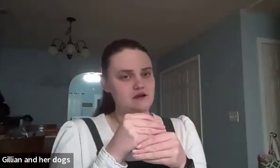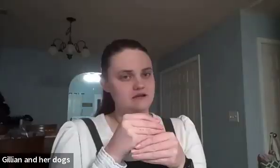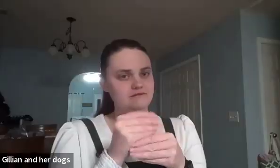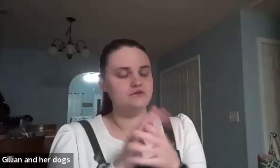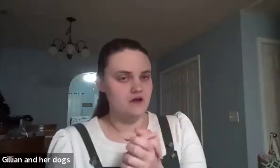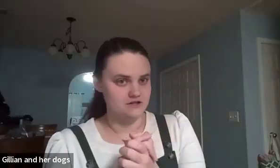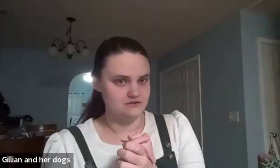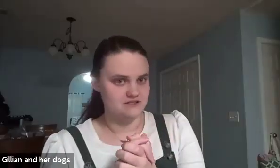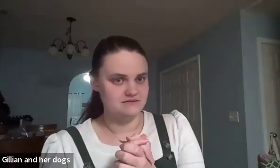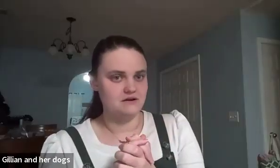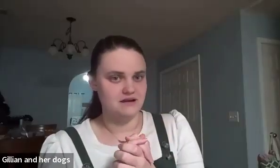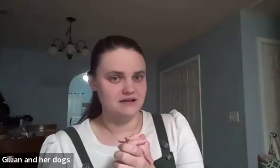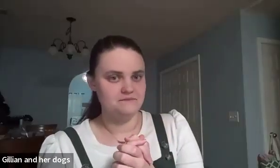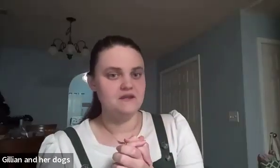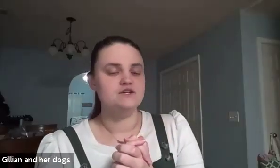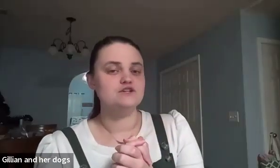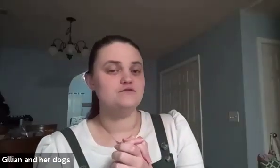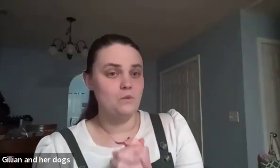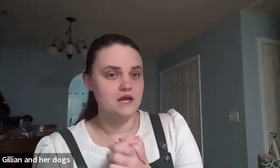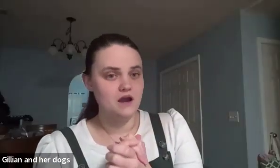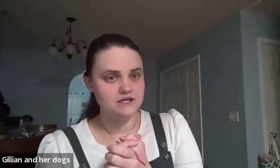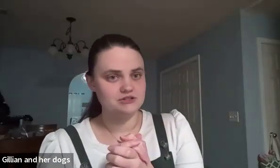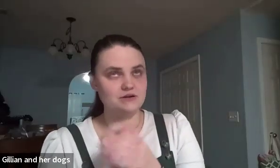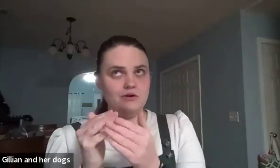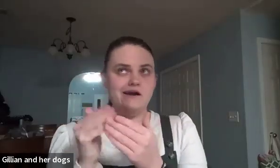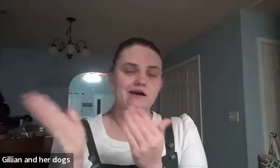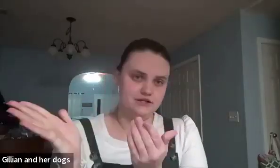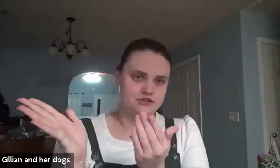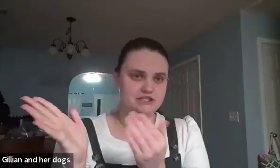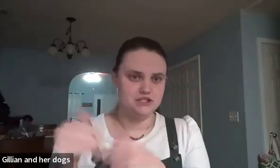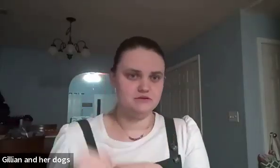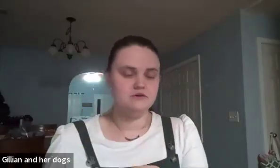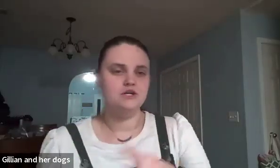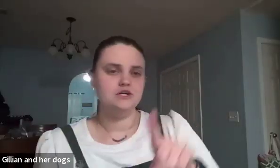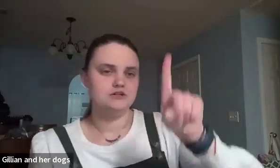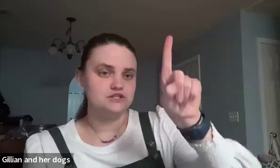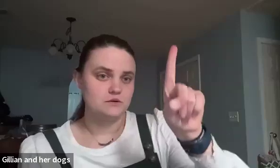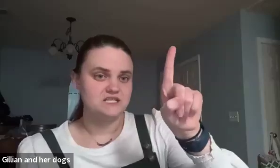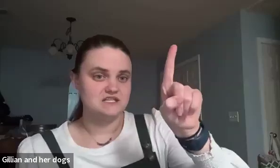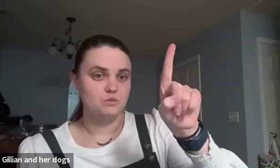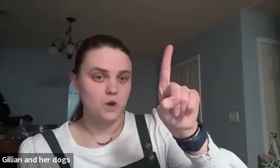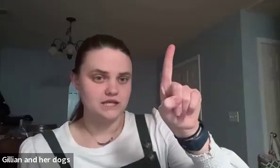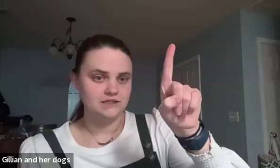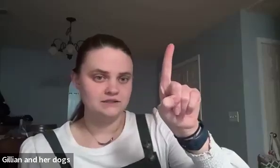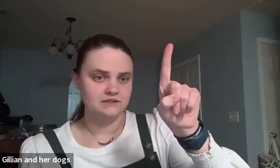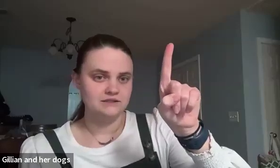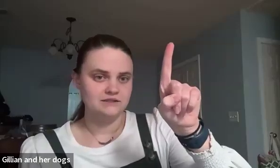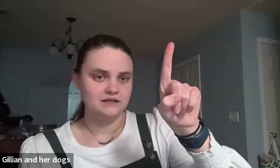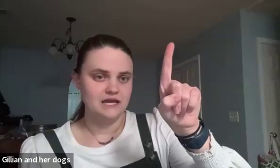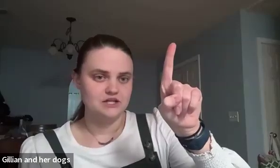sign for the hundreds, all right? So for 100 or 100 in general, you're going to start with this 1 and